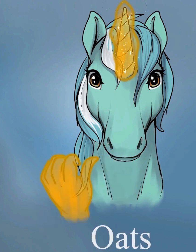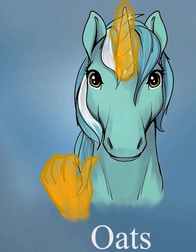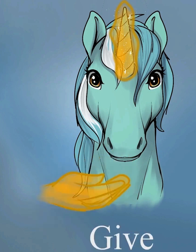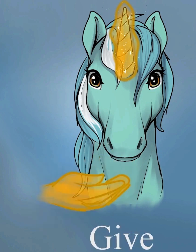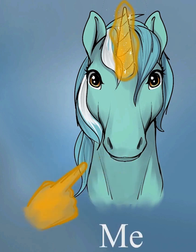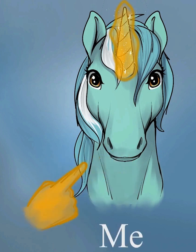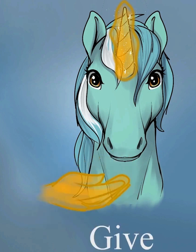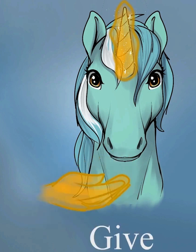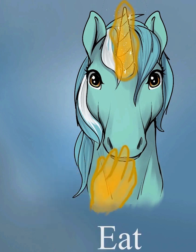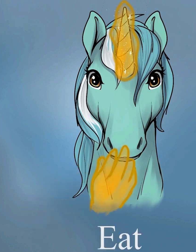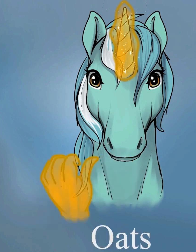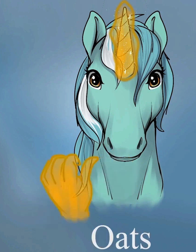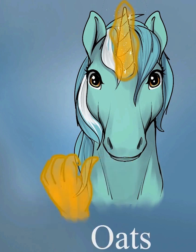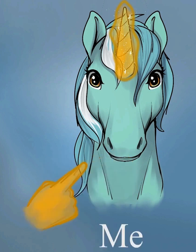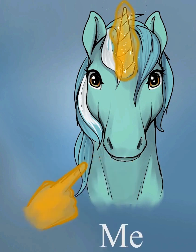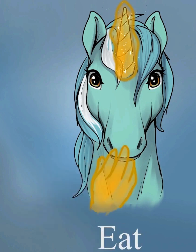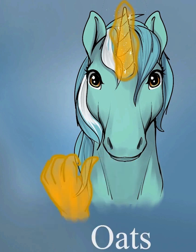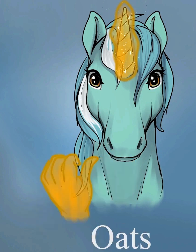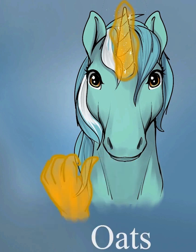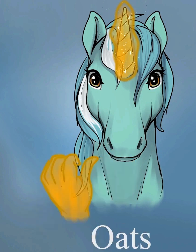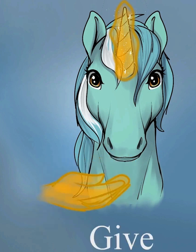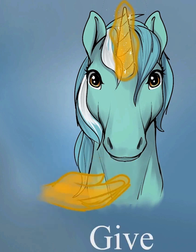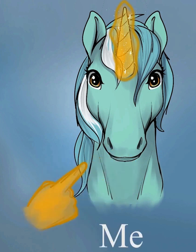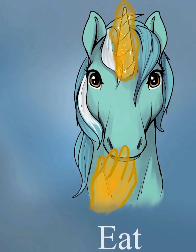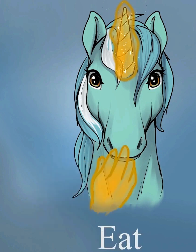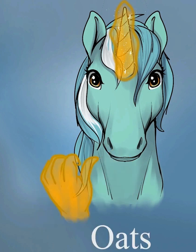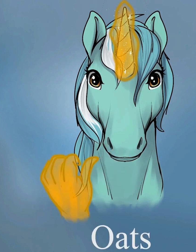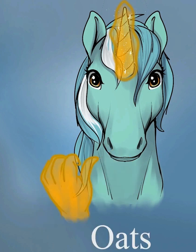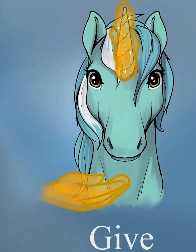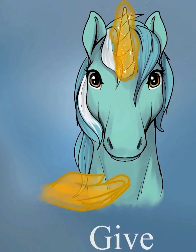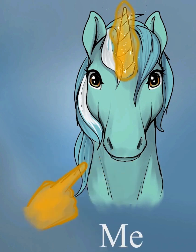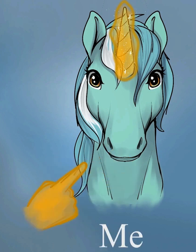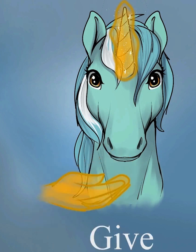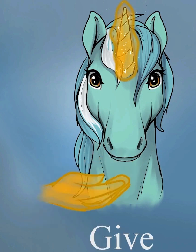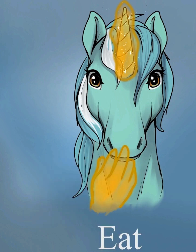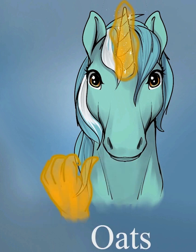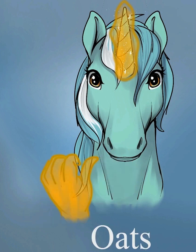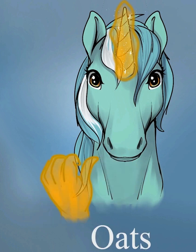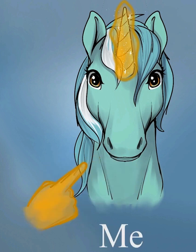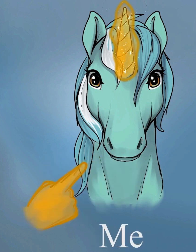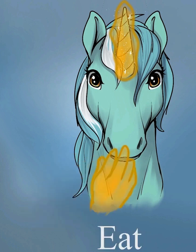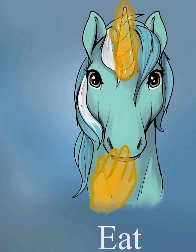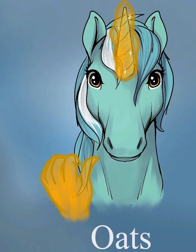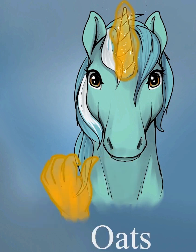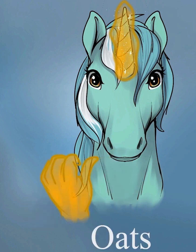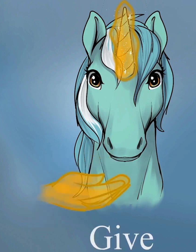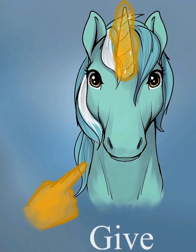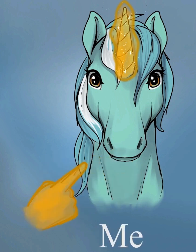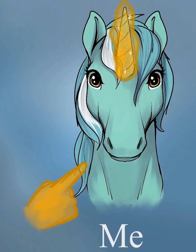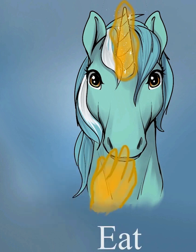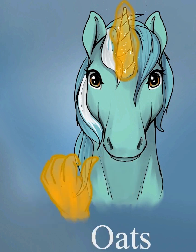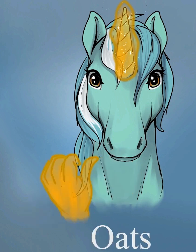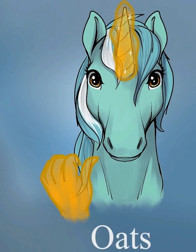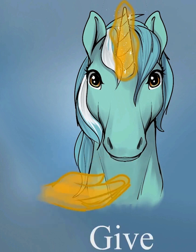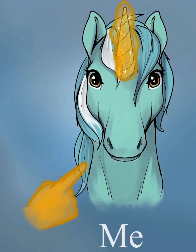oats, give me, give me oats, me oats, give me oats, give me, give me oats, me oats, give me oats, give